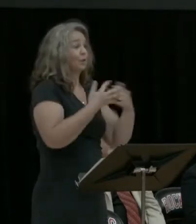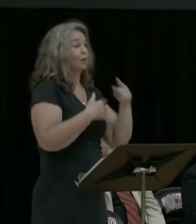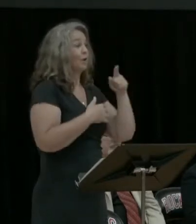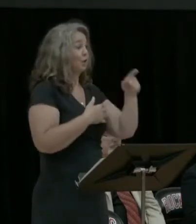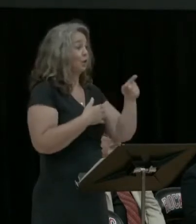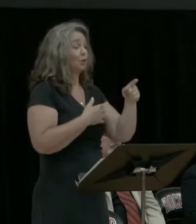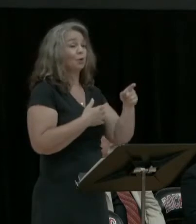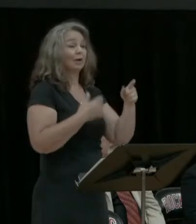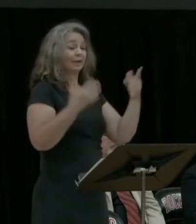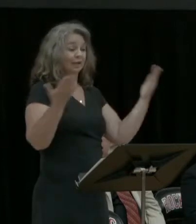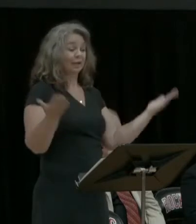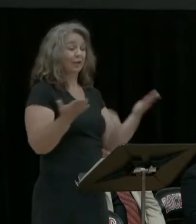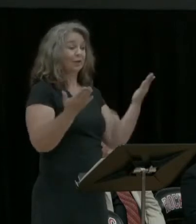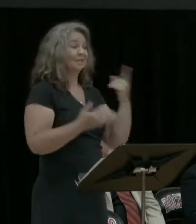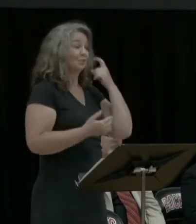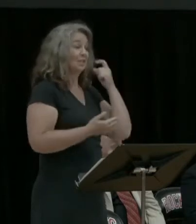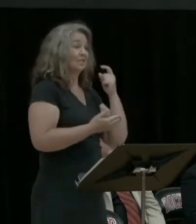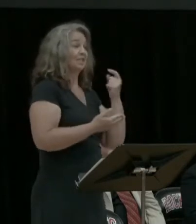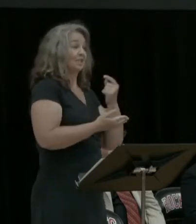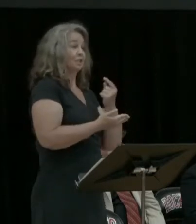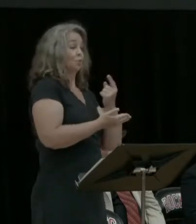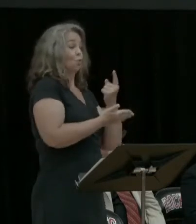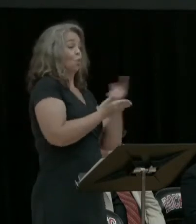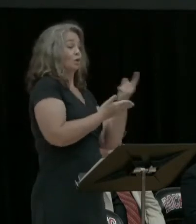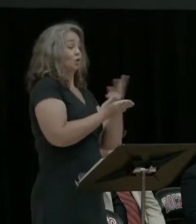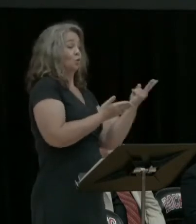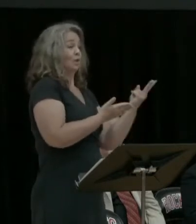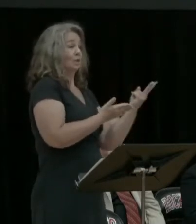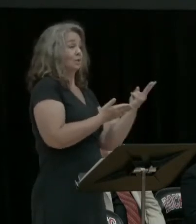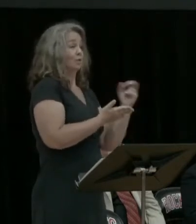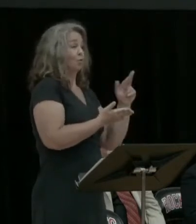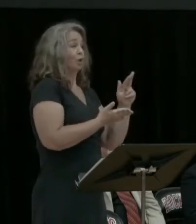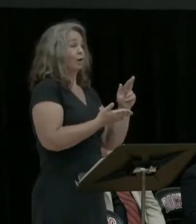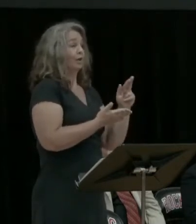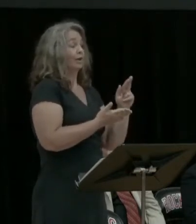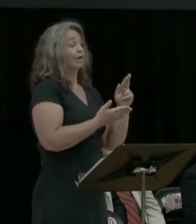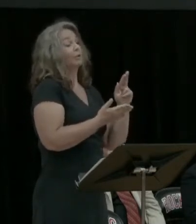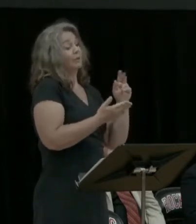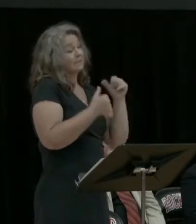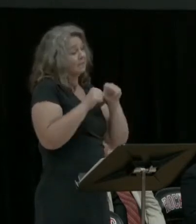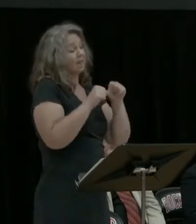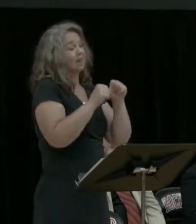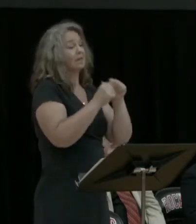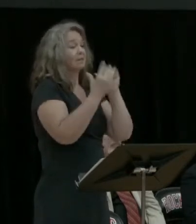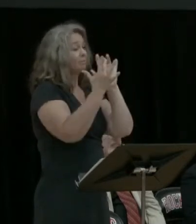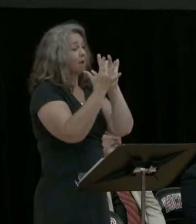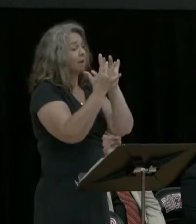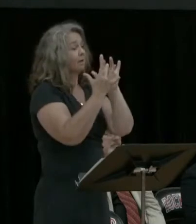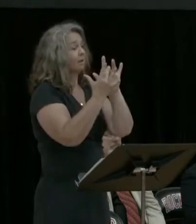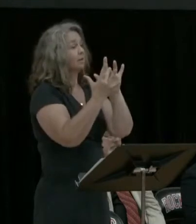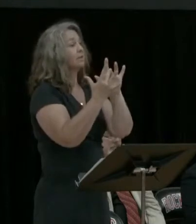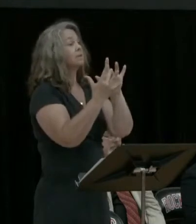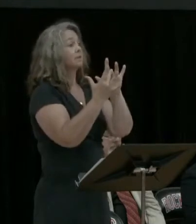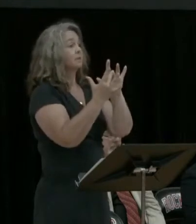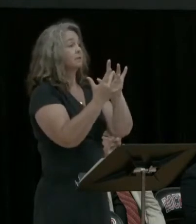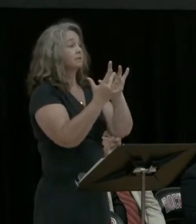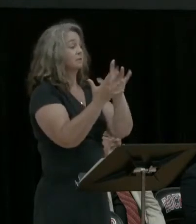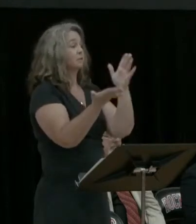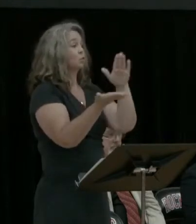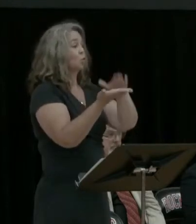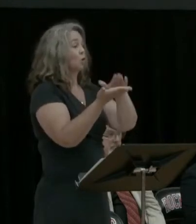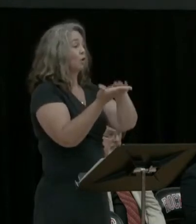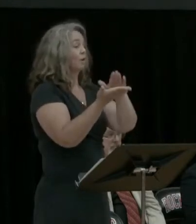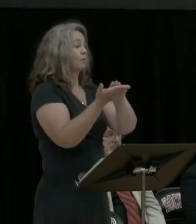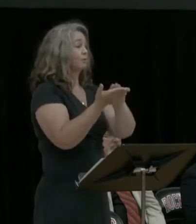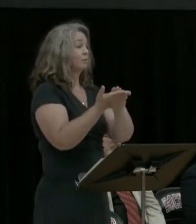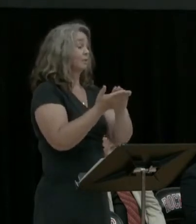in person these last few weeks or distance learning or maybe a combination of both, whether you played a sport or were